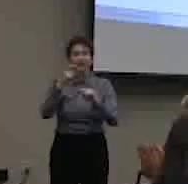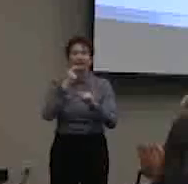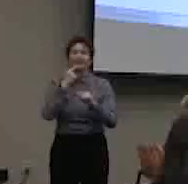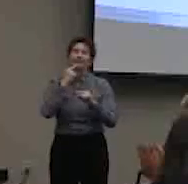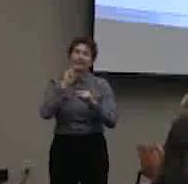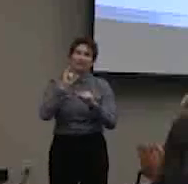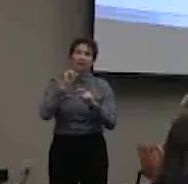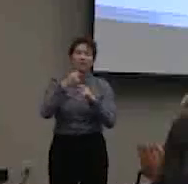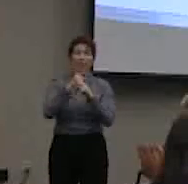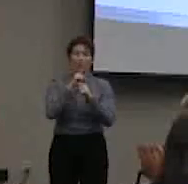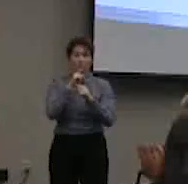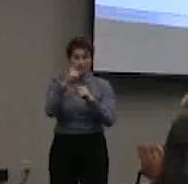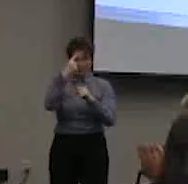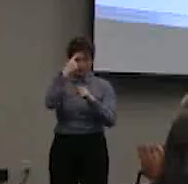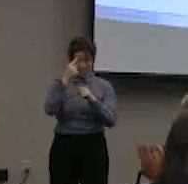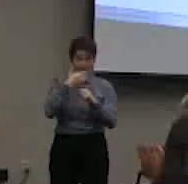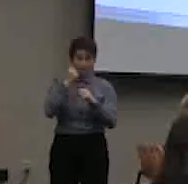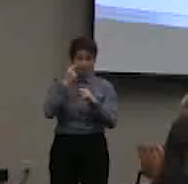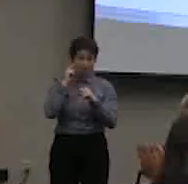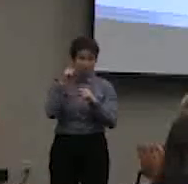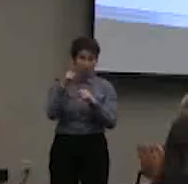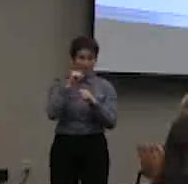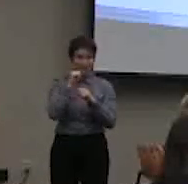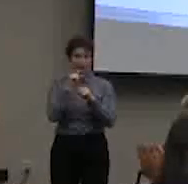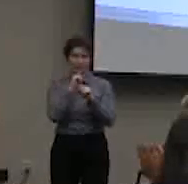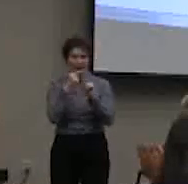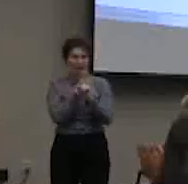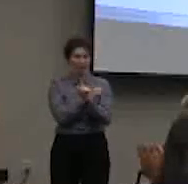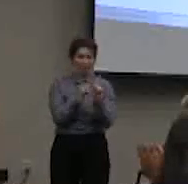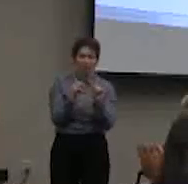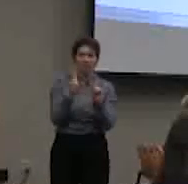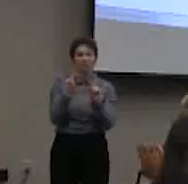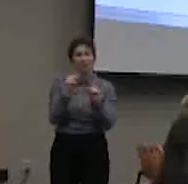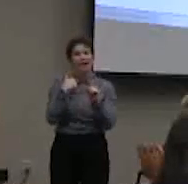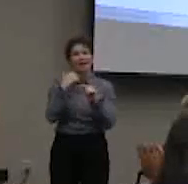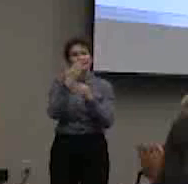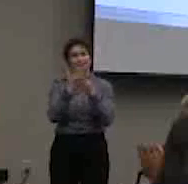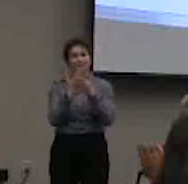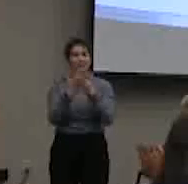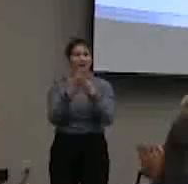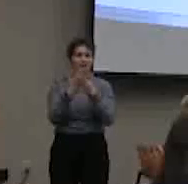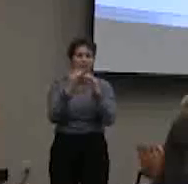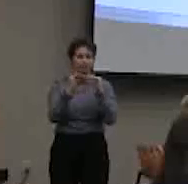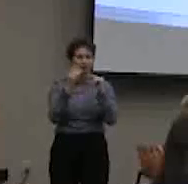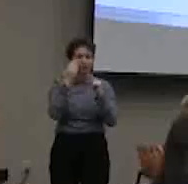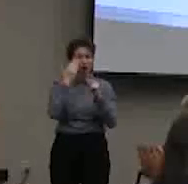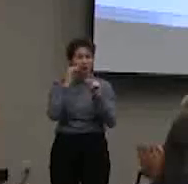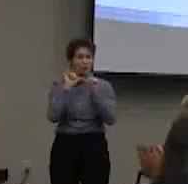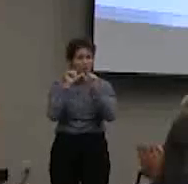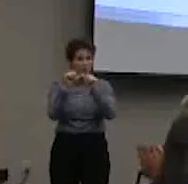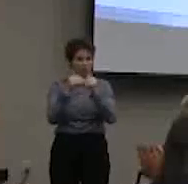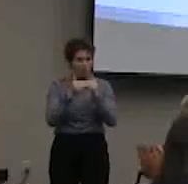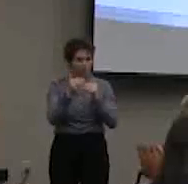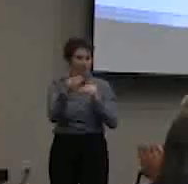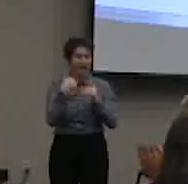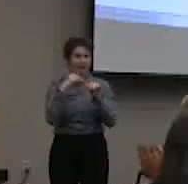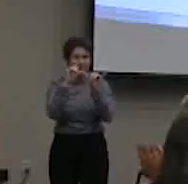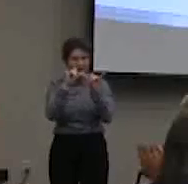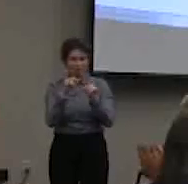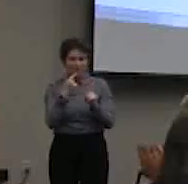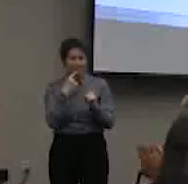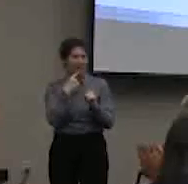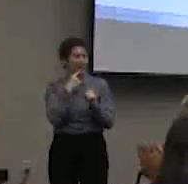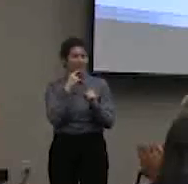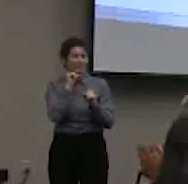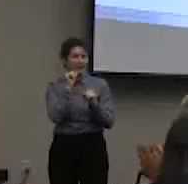think is best for you doesn't go too far left or too far right. We have some level here, and that we know you're moving forward. That we have metrics that say you're not just coming together and running,